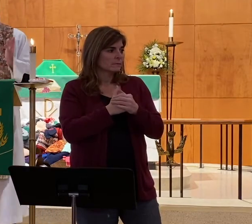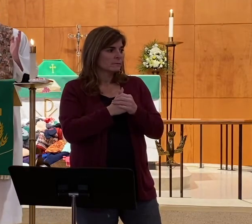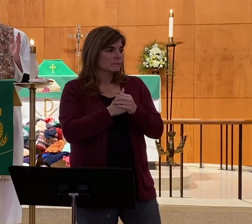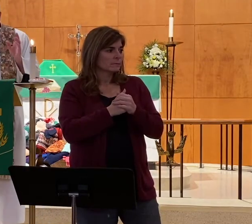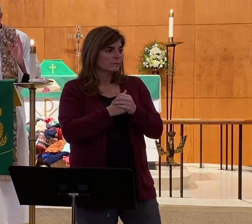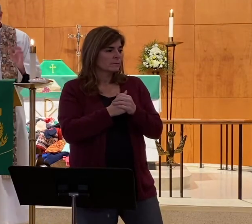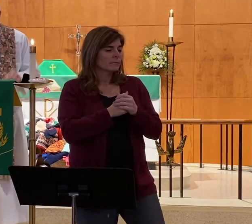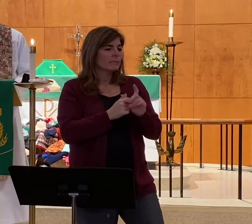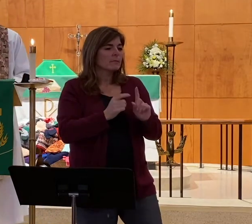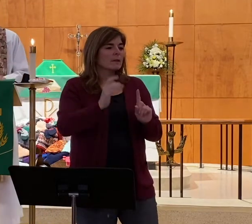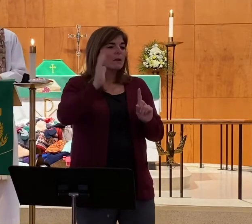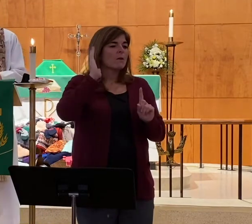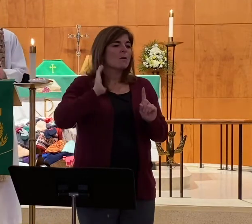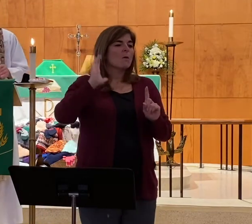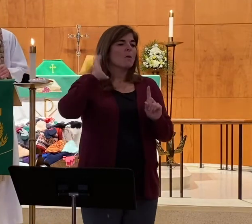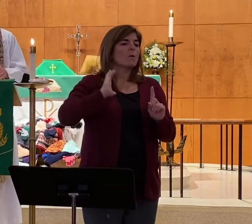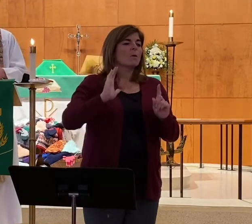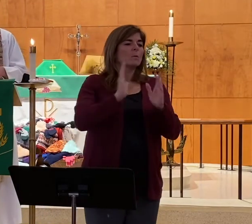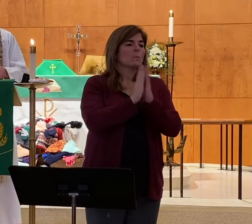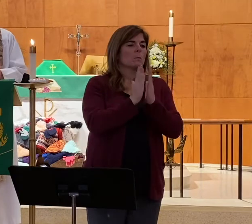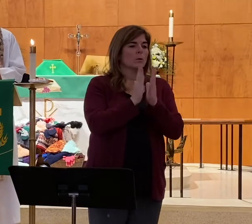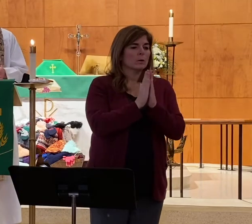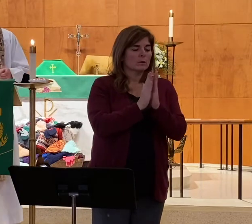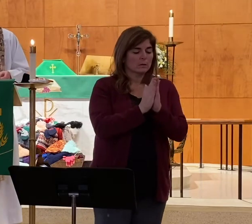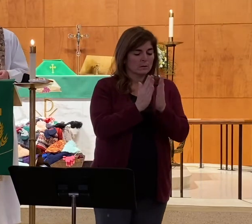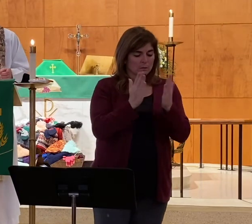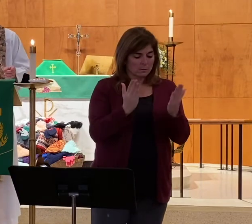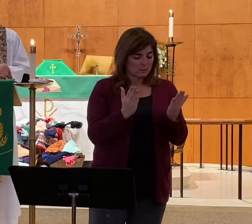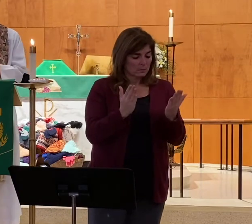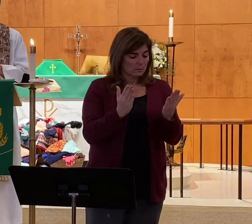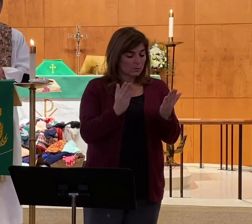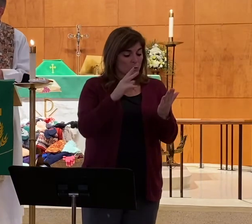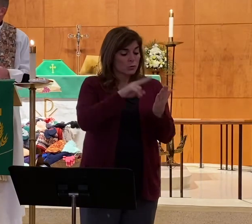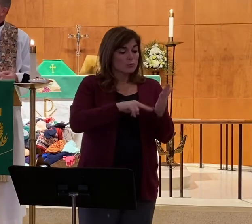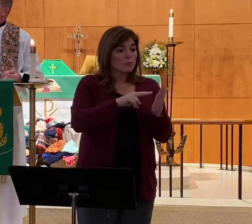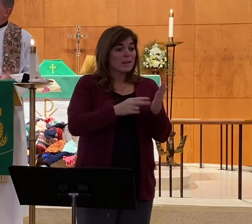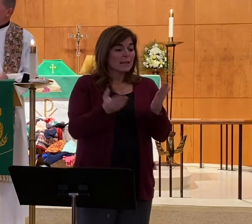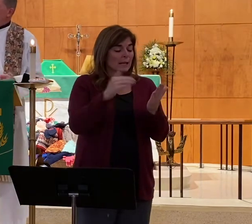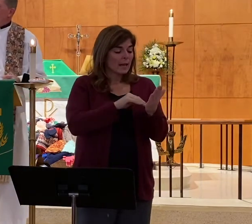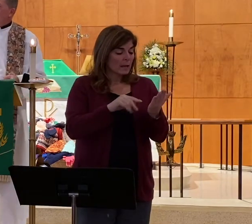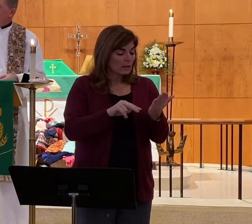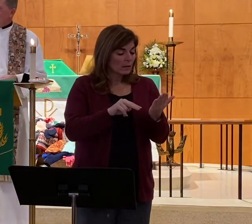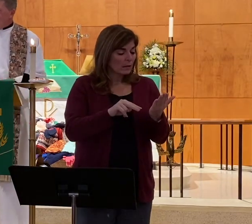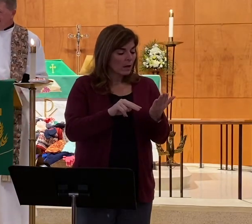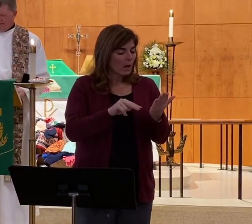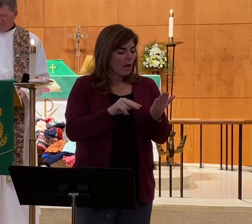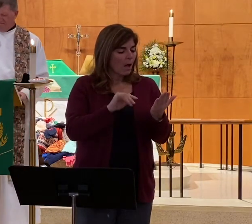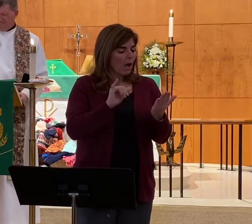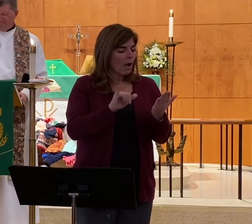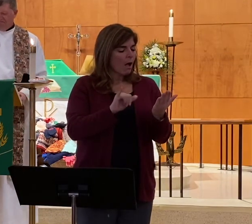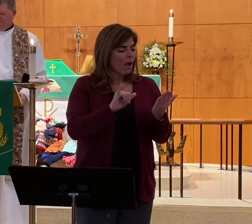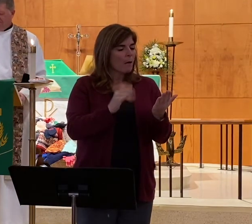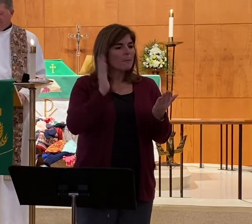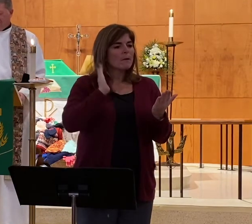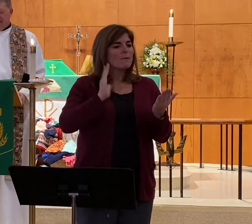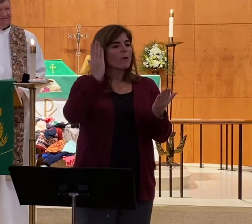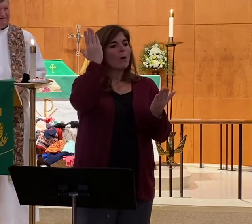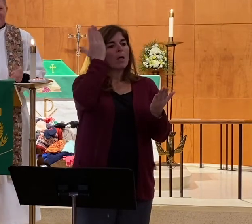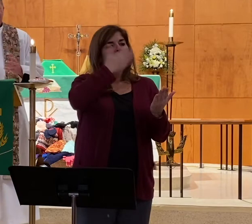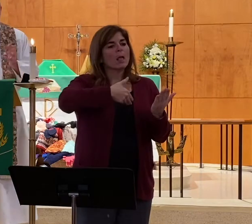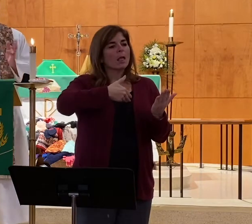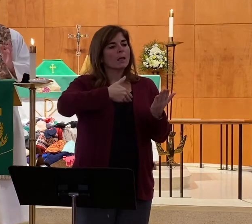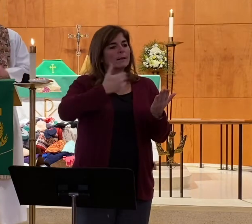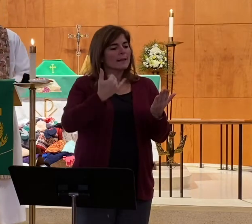an old book somehow speak new and fresh words to us today, as